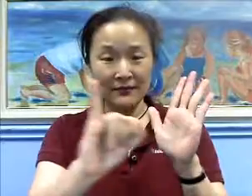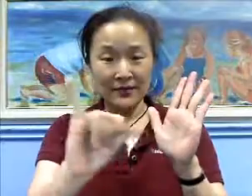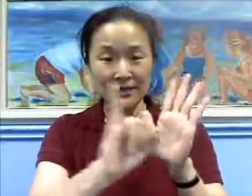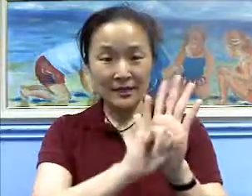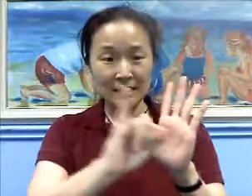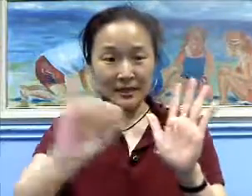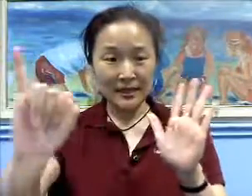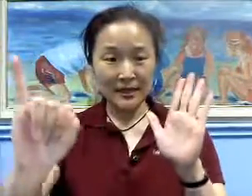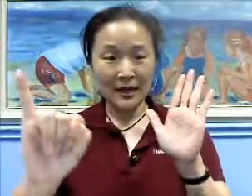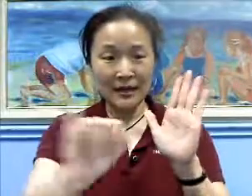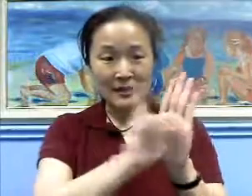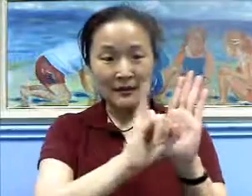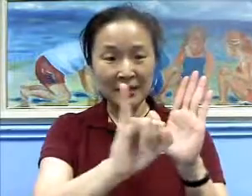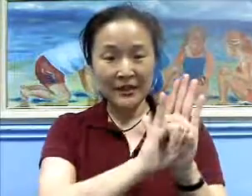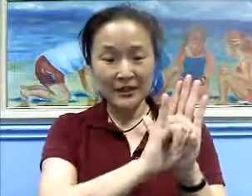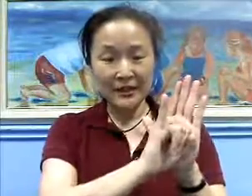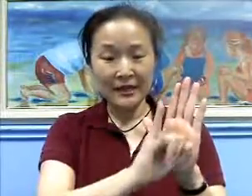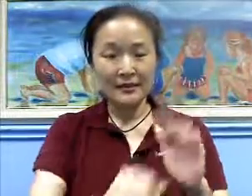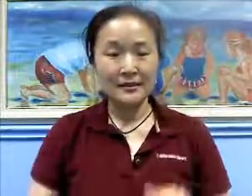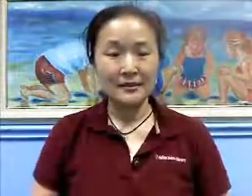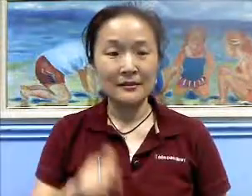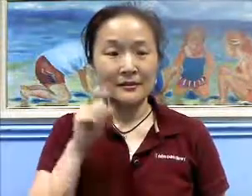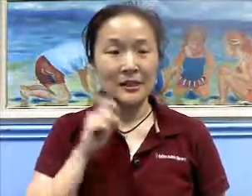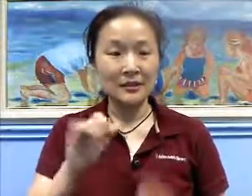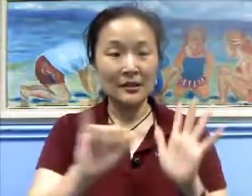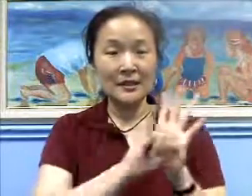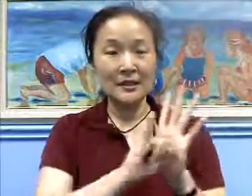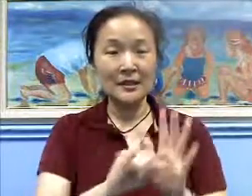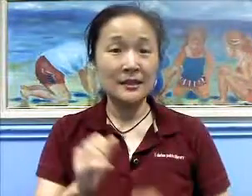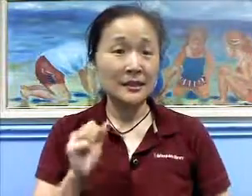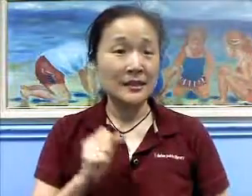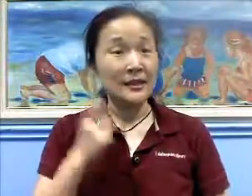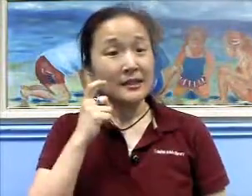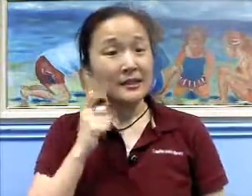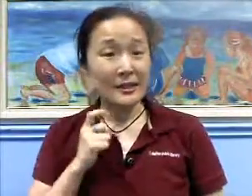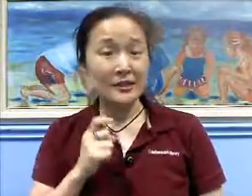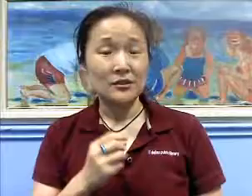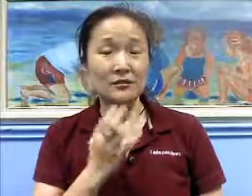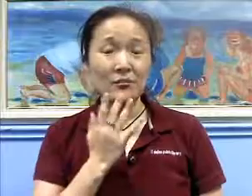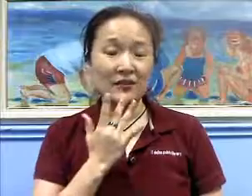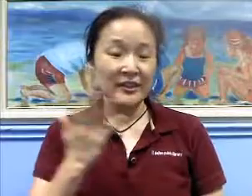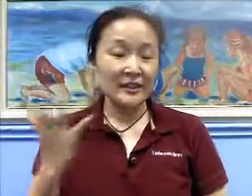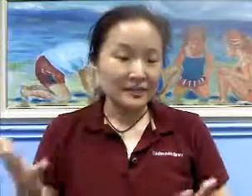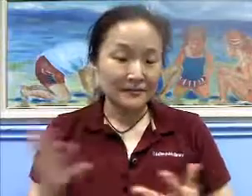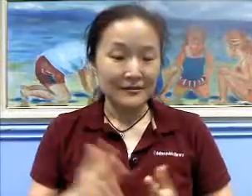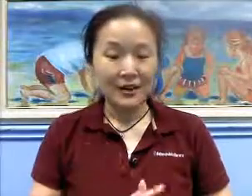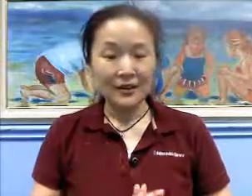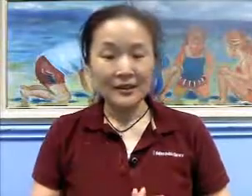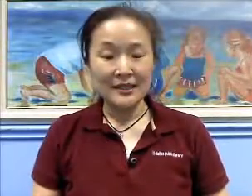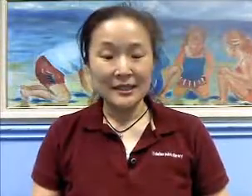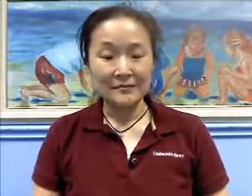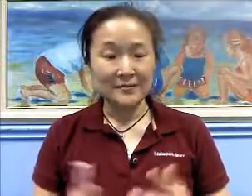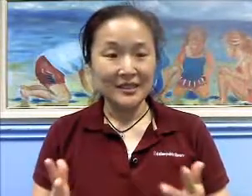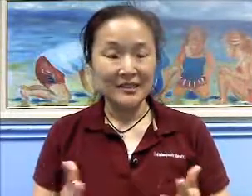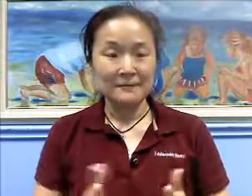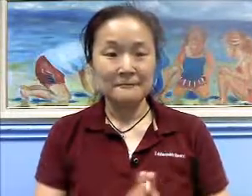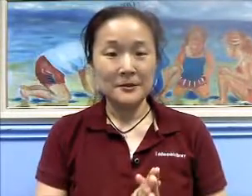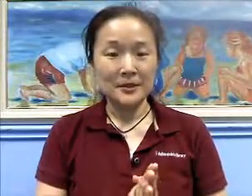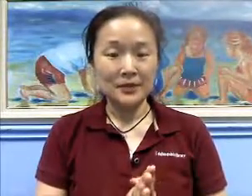for identity is take an I and tap it against your hand. So sexual identity, sexual preference, all the same. So first one